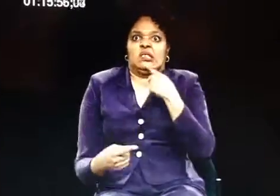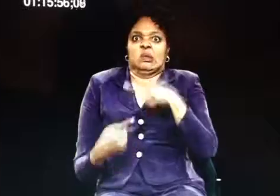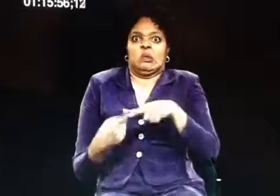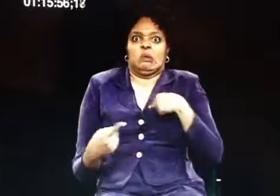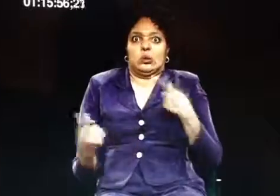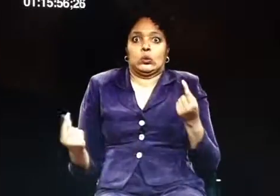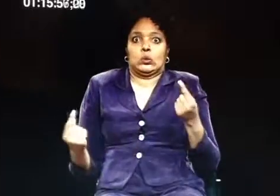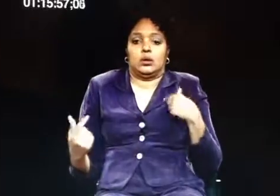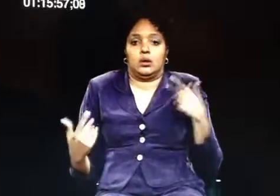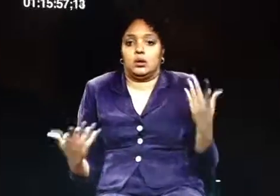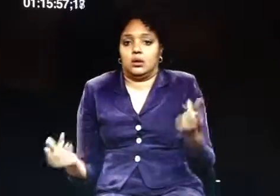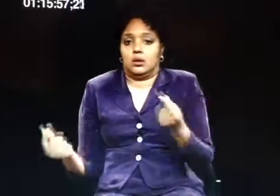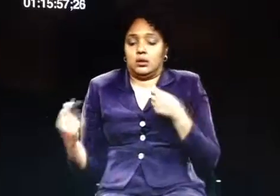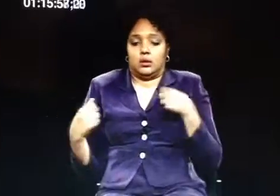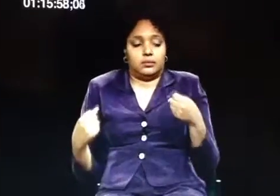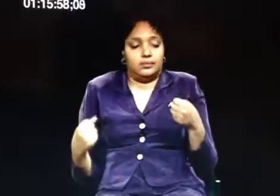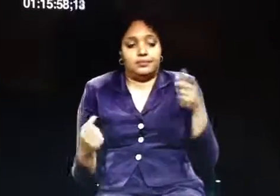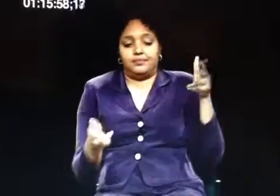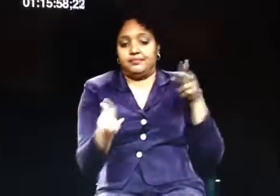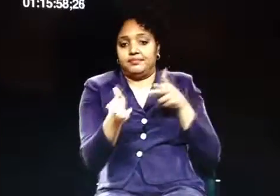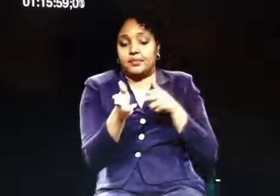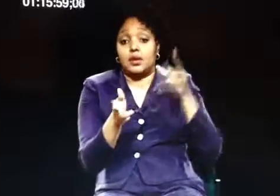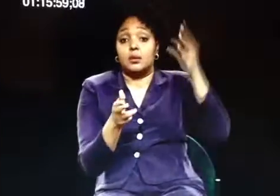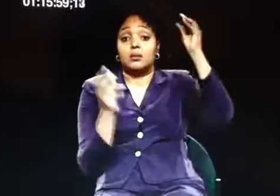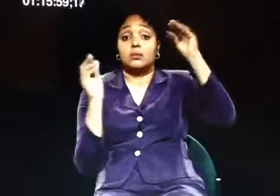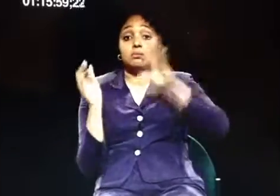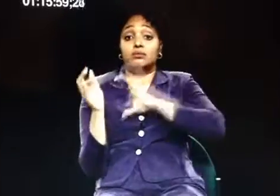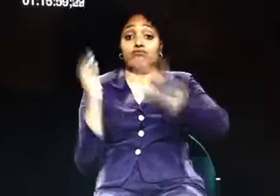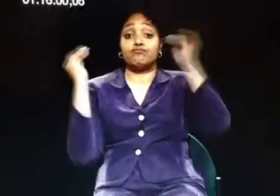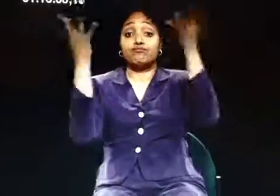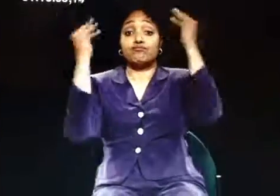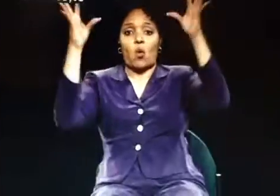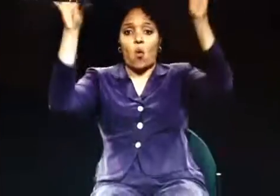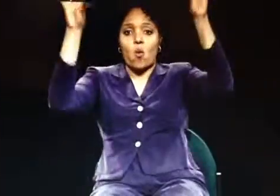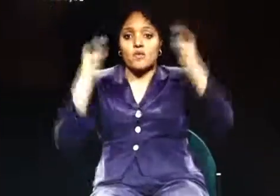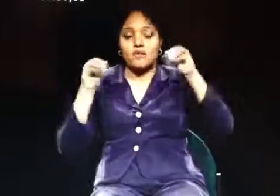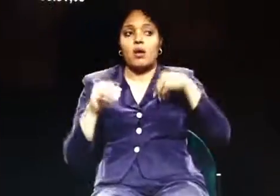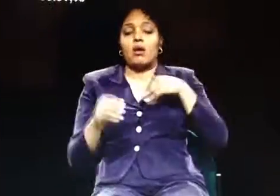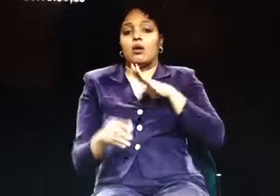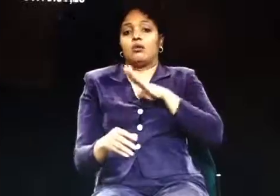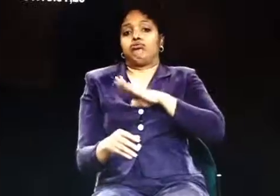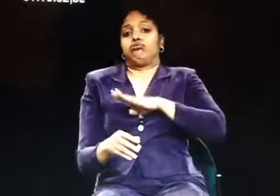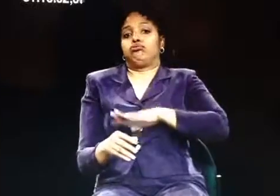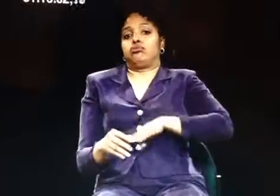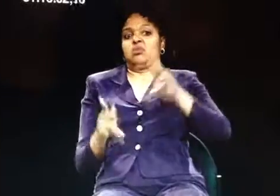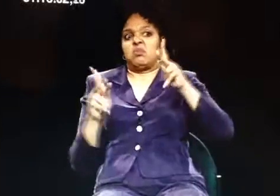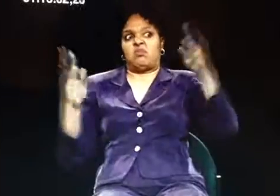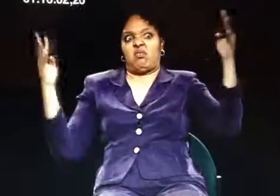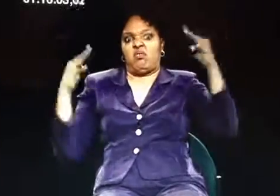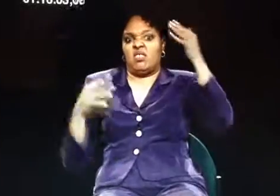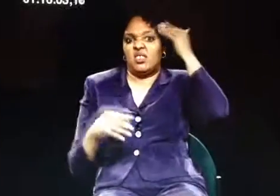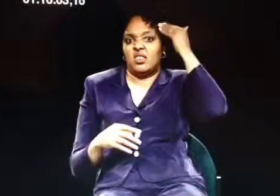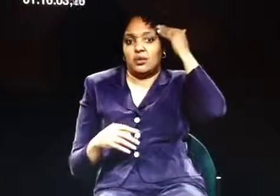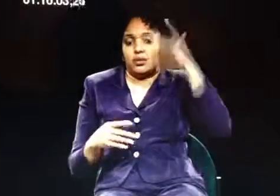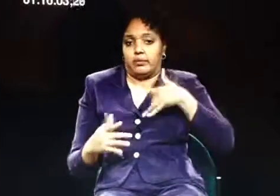still. You know, I didn't know what to do. What is my dad going to say? What's going to happen? So, I was a little bit relieved when he turned the lights on the cop car